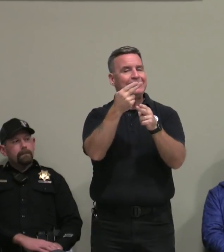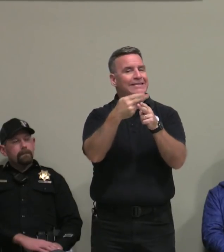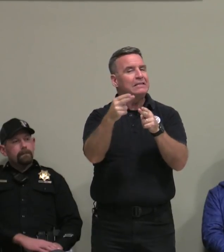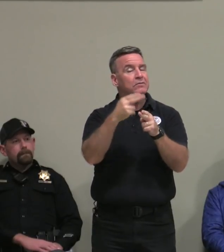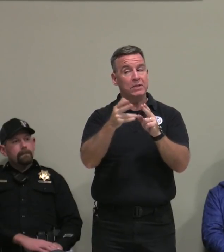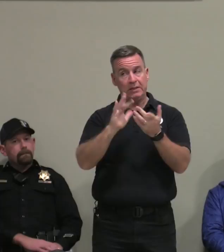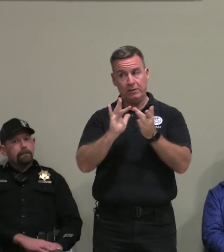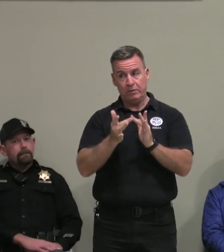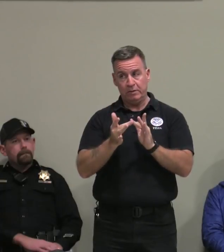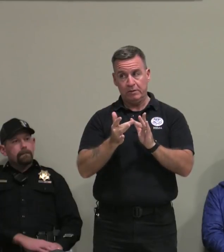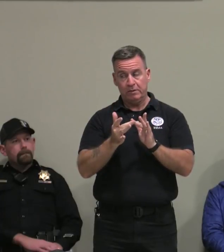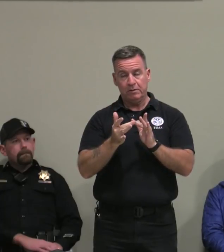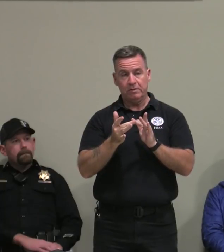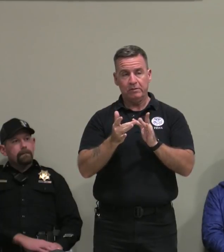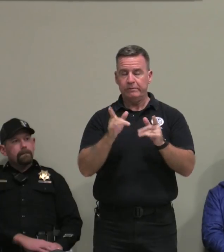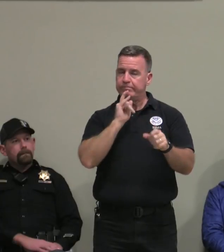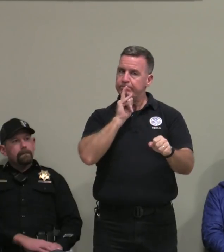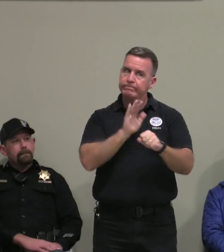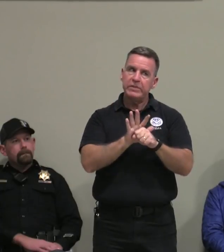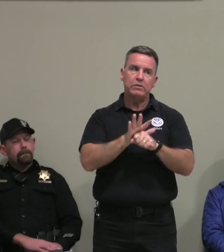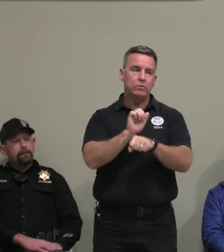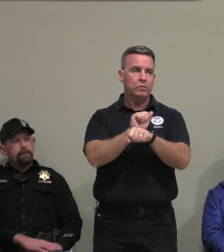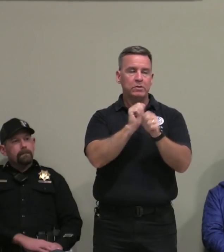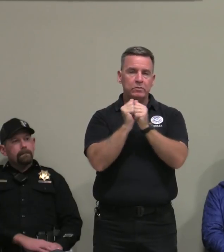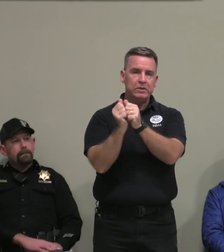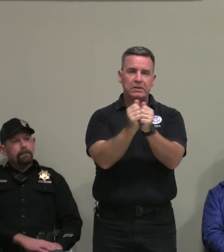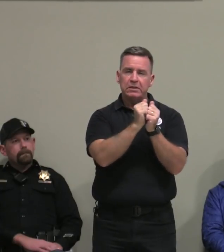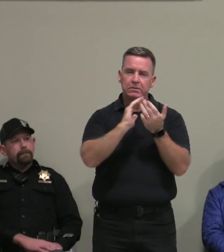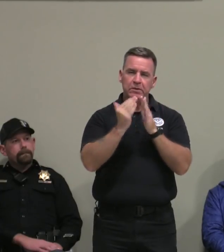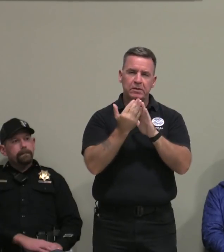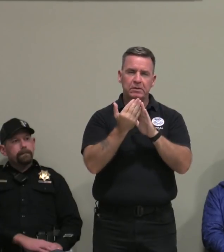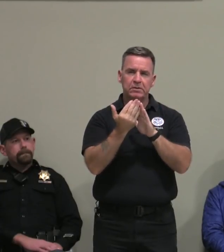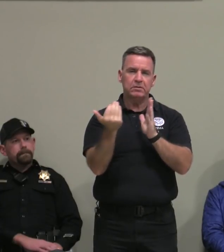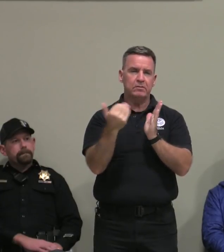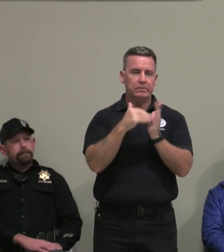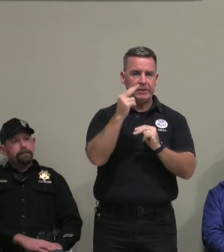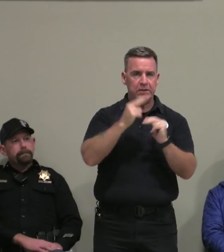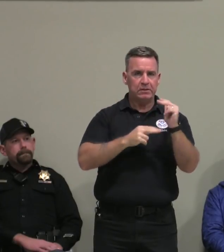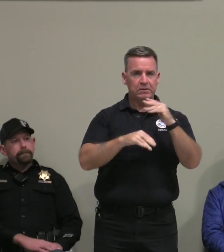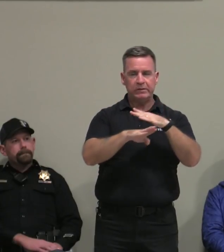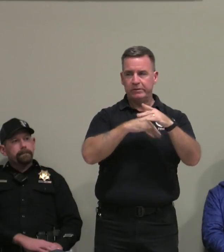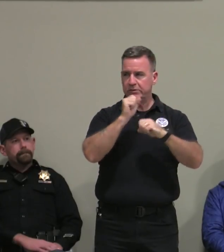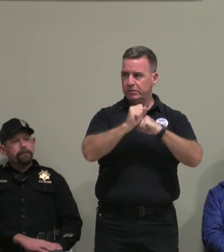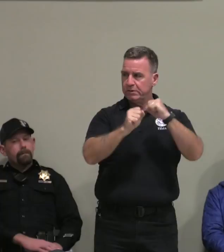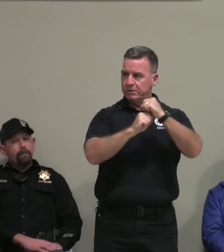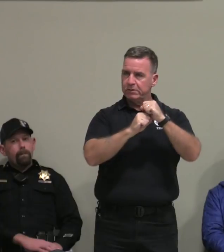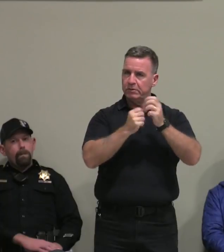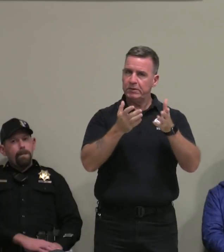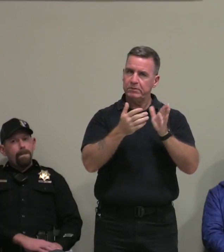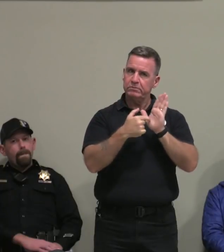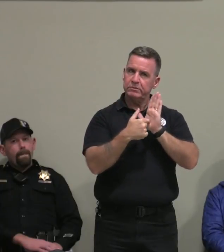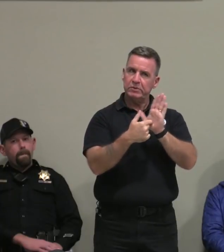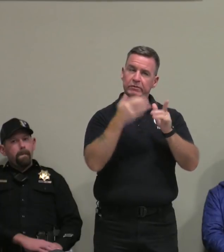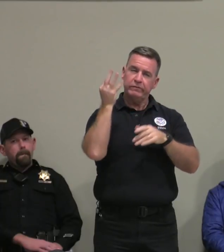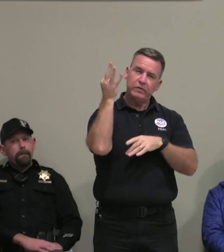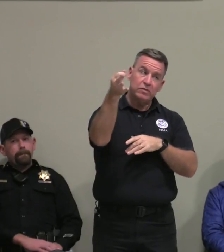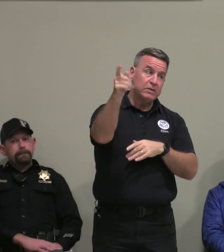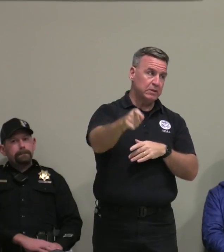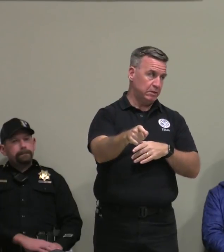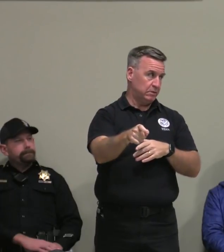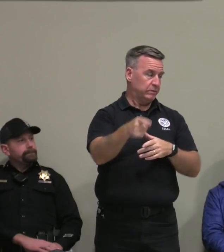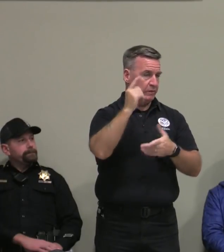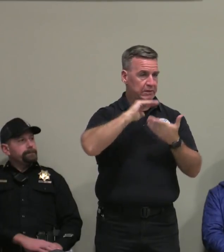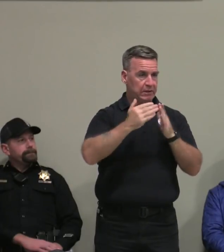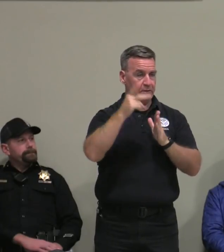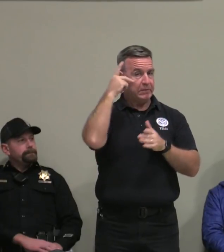network. We are fully committed to working with the community to build the infrastructure in a way that reflects what the future needs are